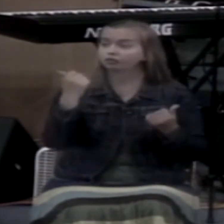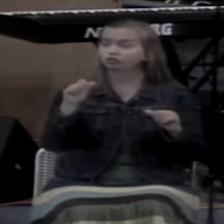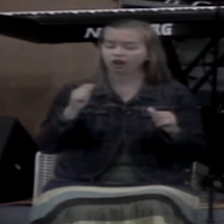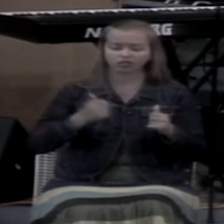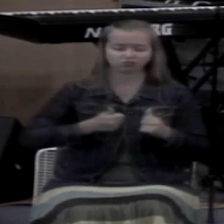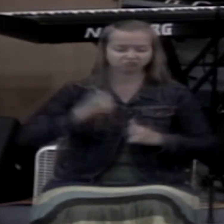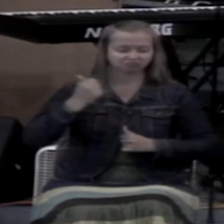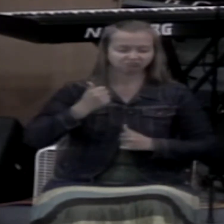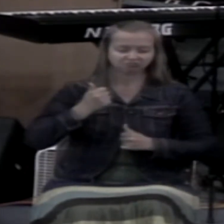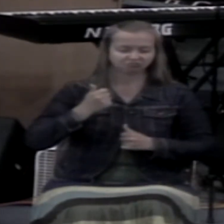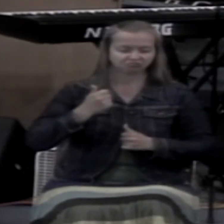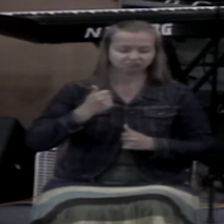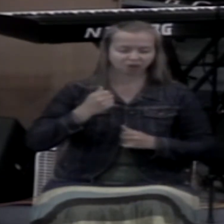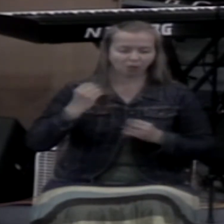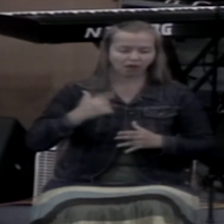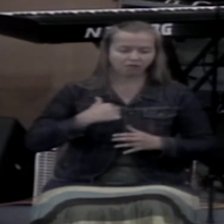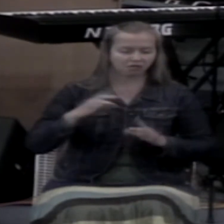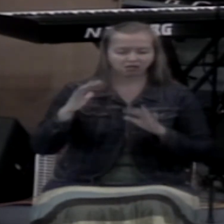So I just simply